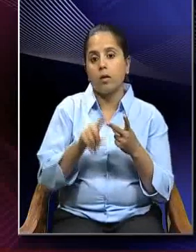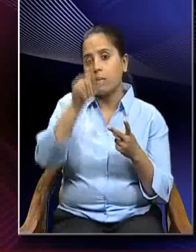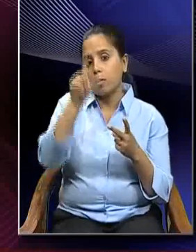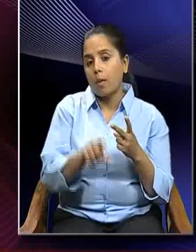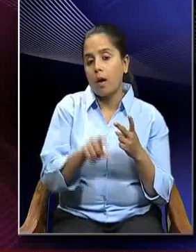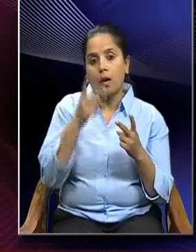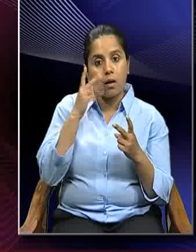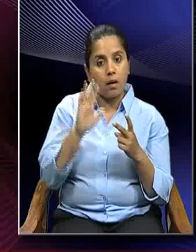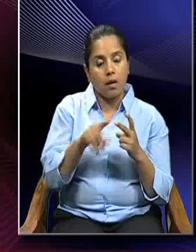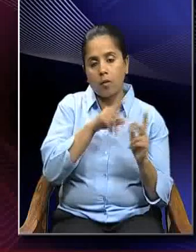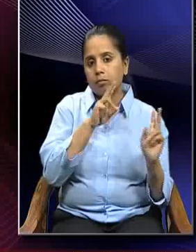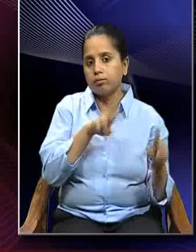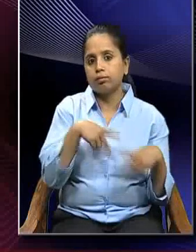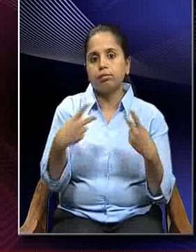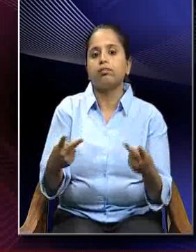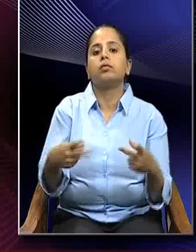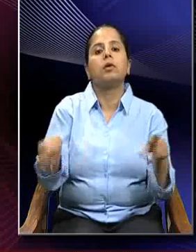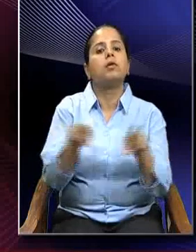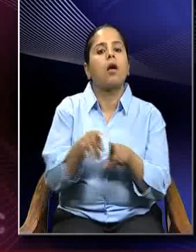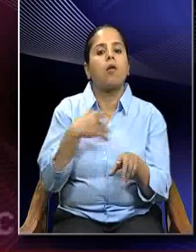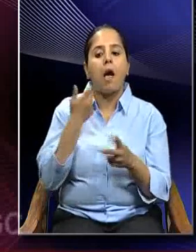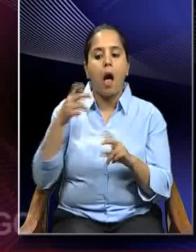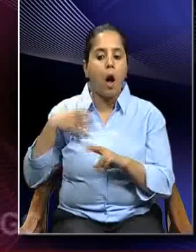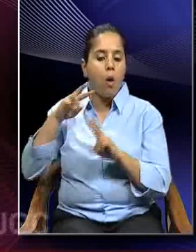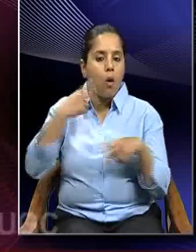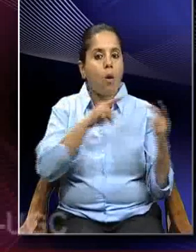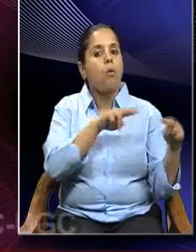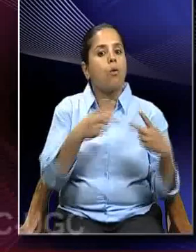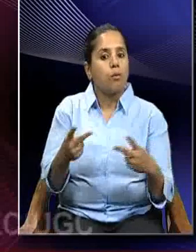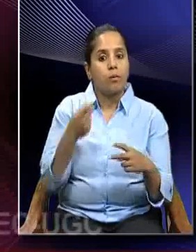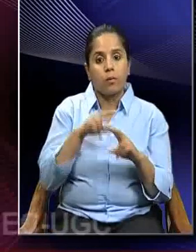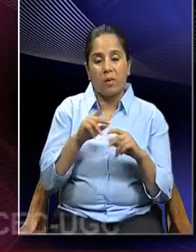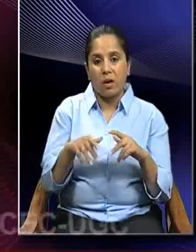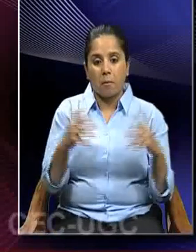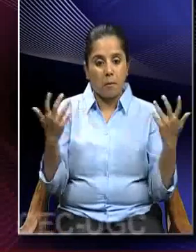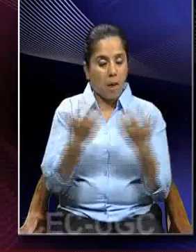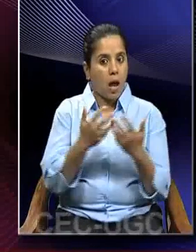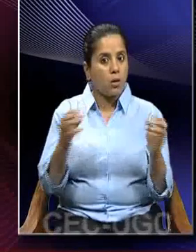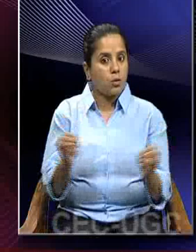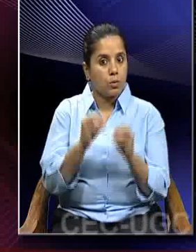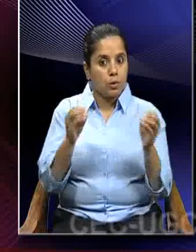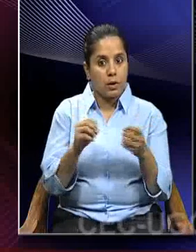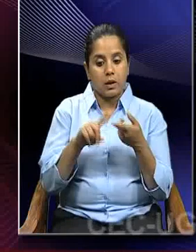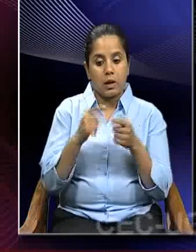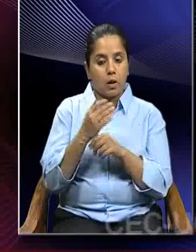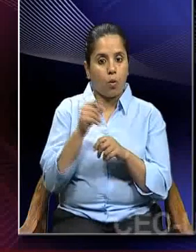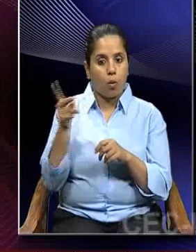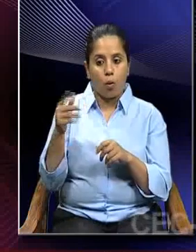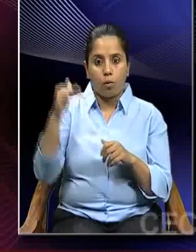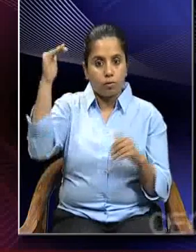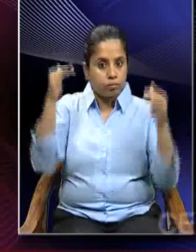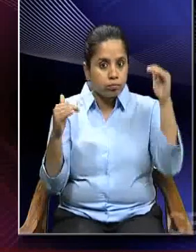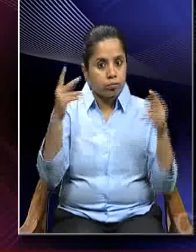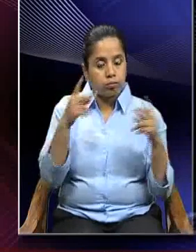counterpart, replies or responds. But if there is a mismatch between the ego states, of course